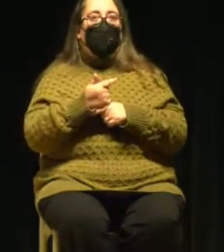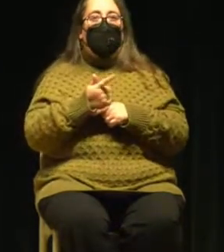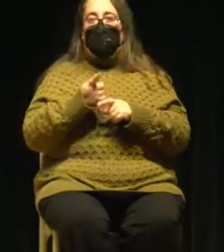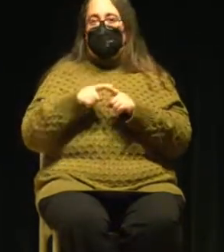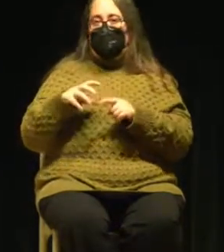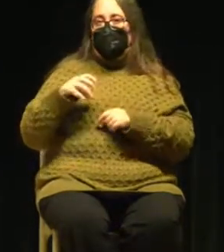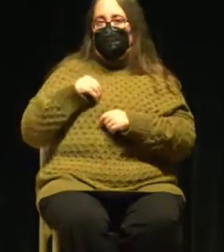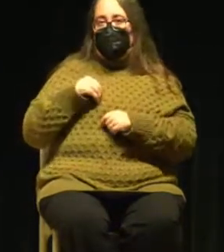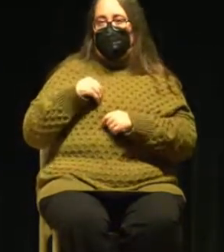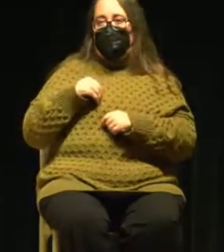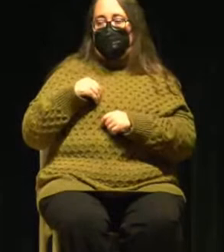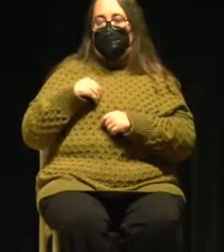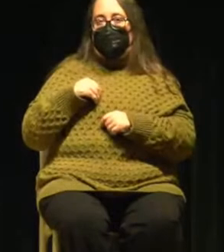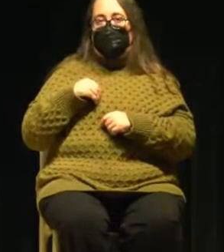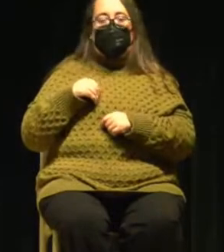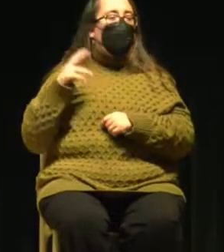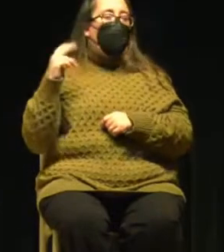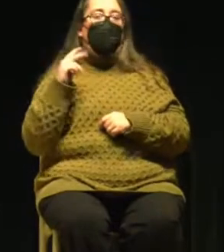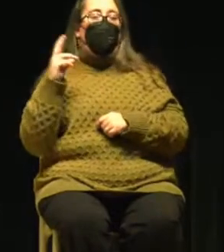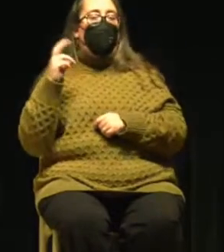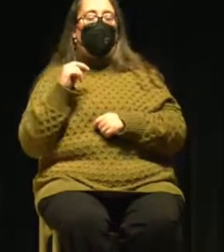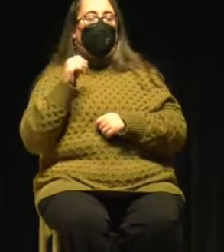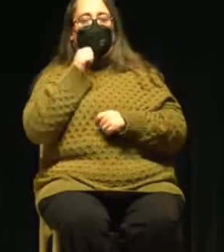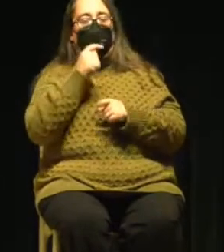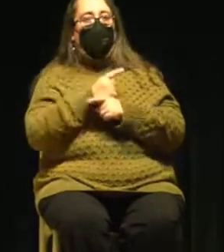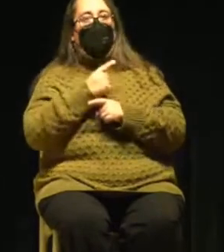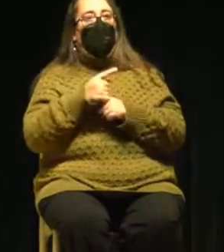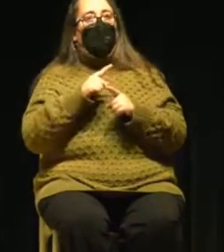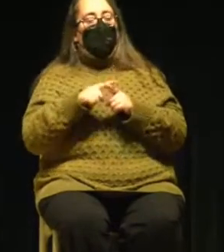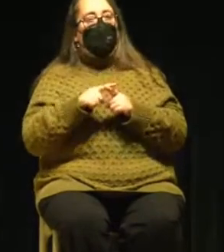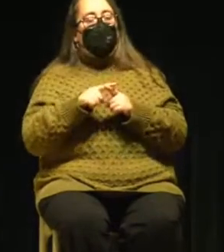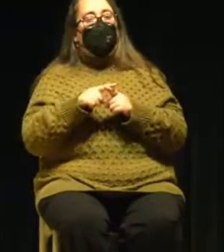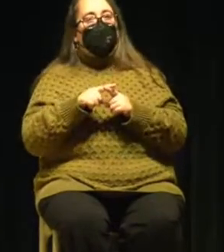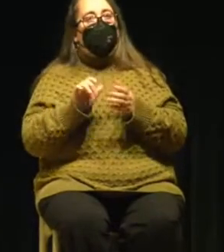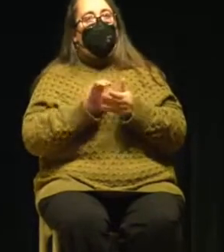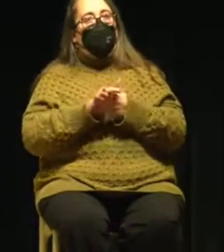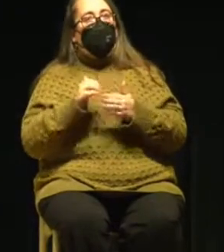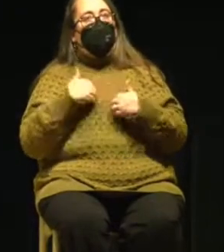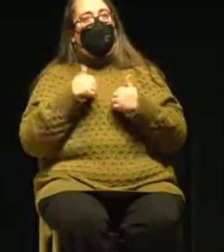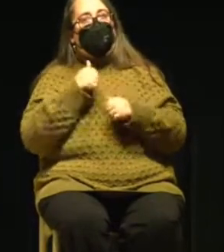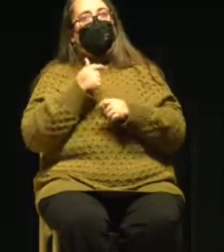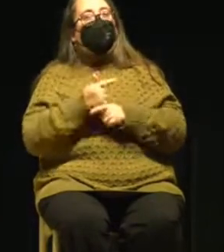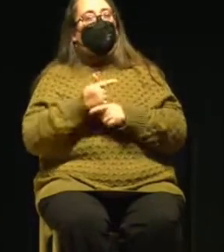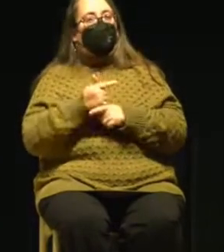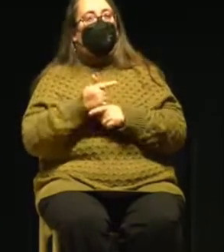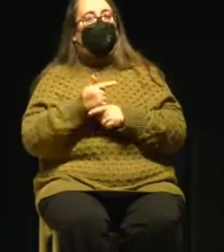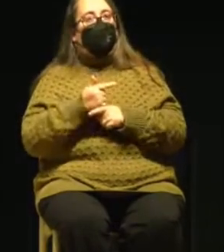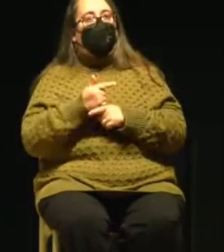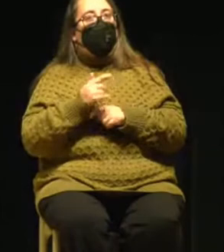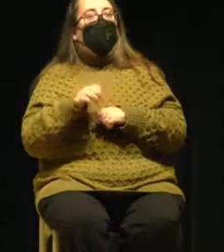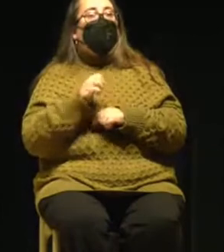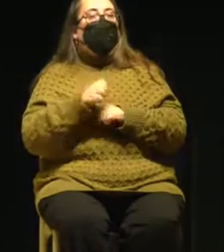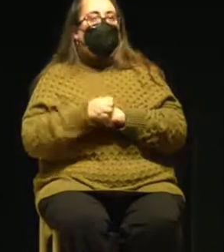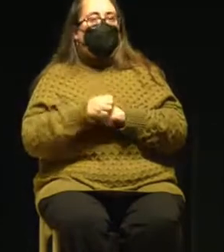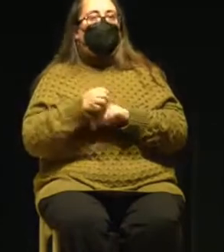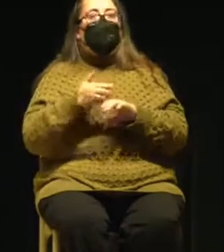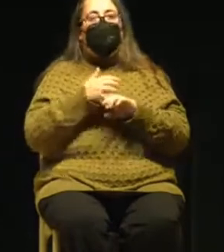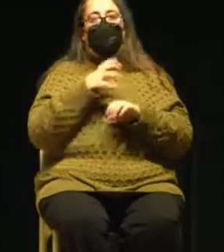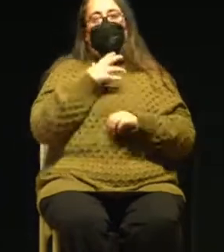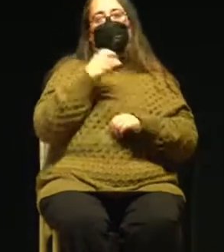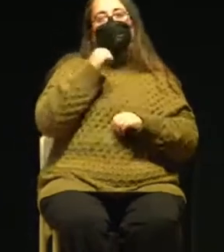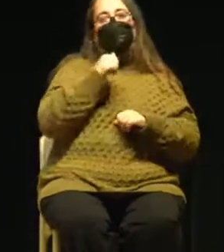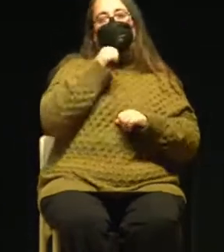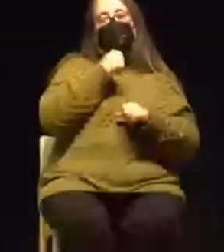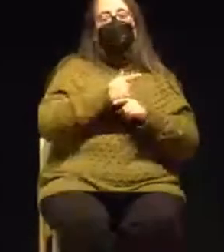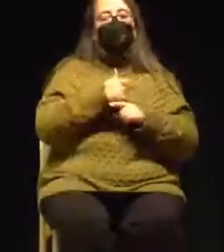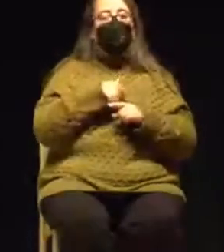those because her no, older you sister can't. Wasn't that married. Would be very improper to try to get the younger sister, like, you know, even engaged before the older sister. So I was